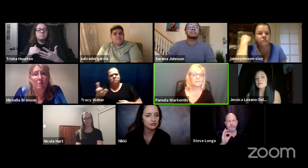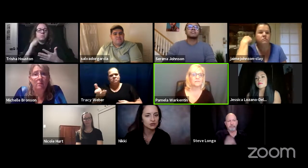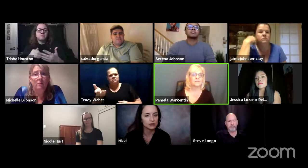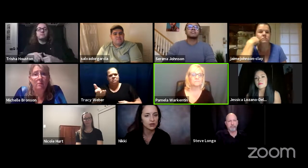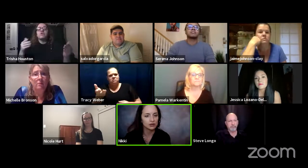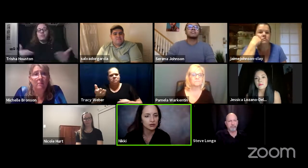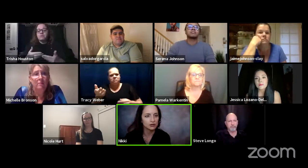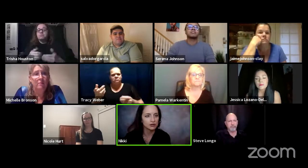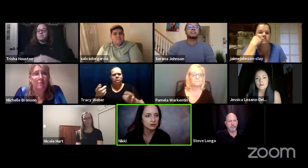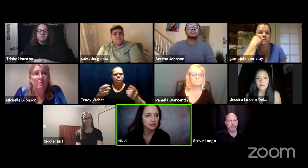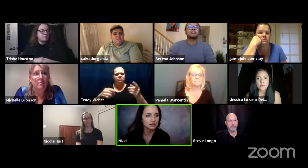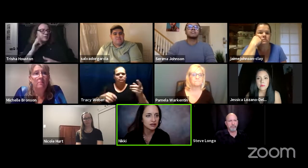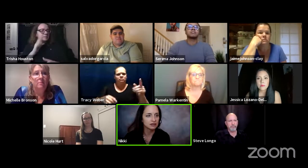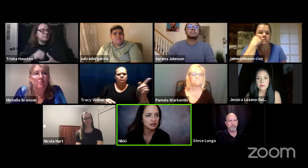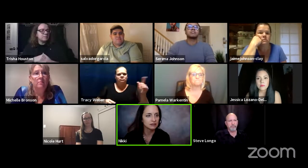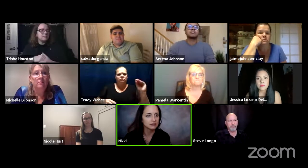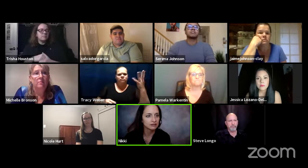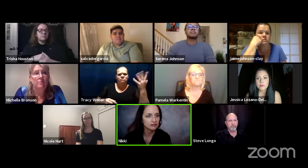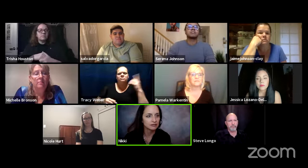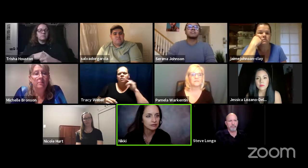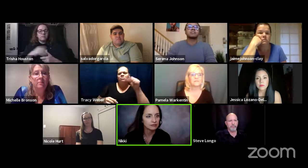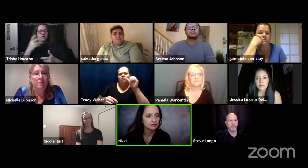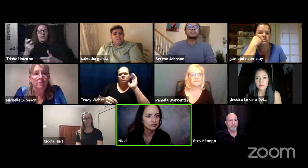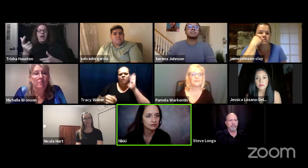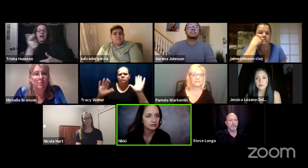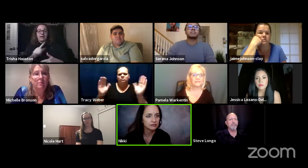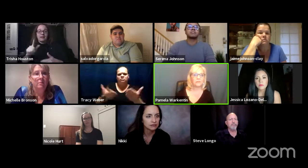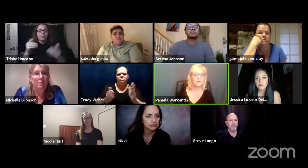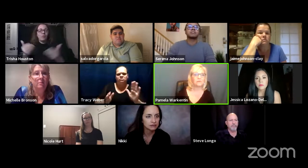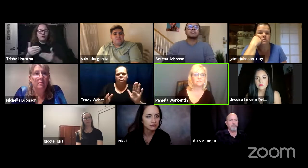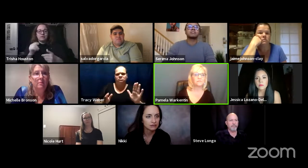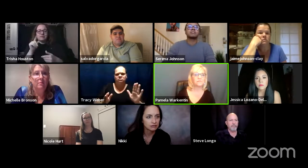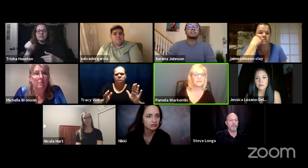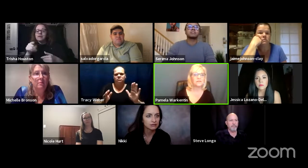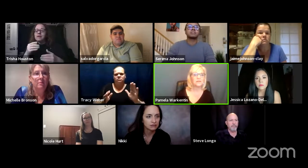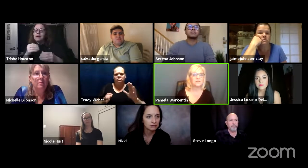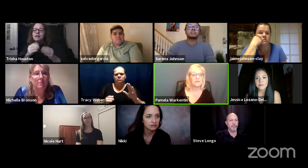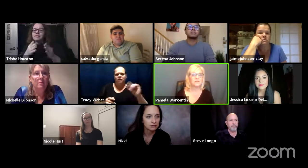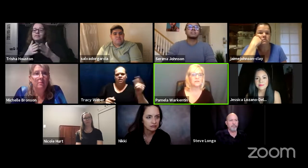Should we introduce them? Steve's asking. Yes, I will.